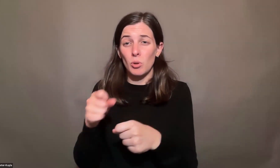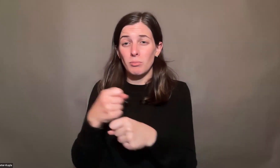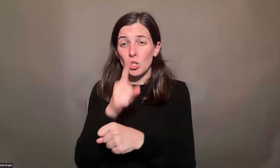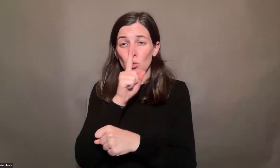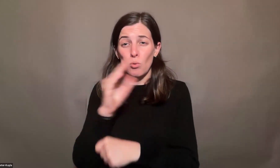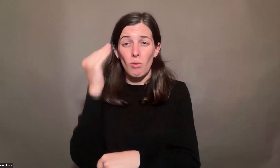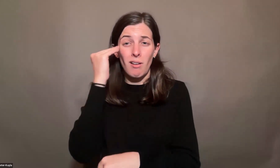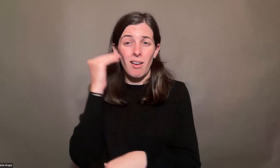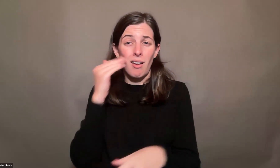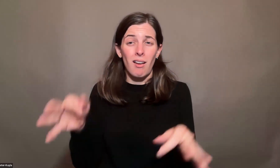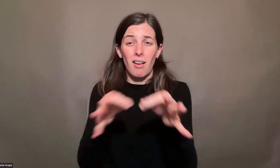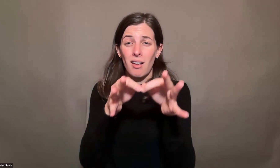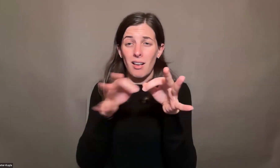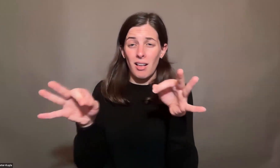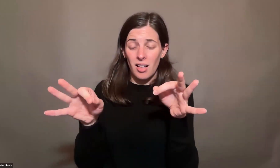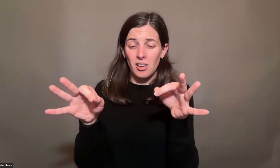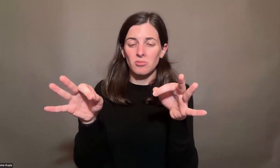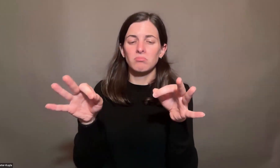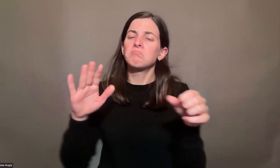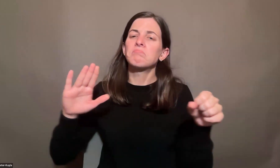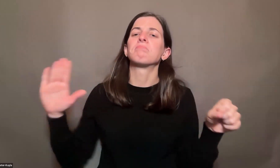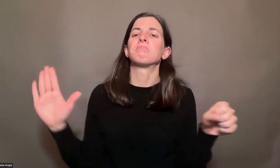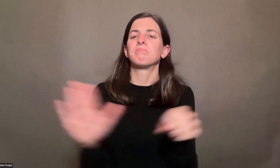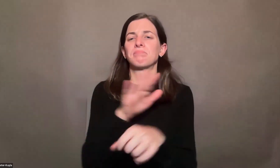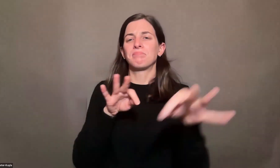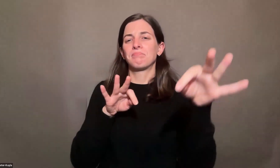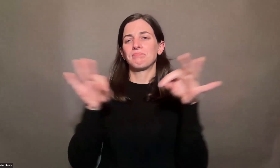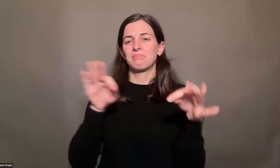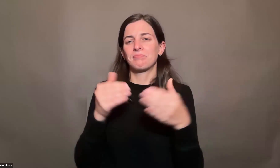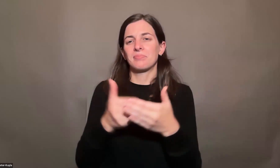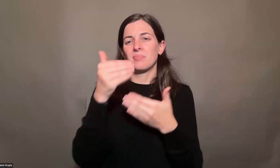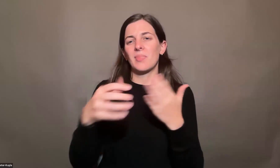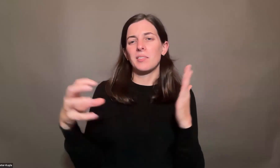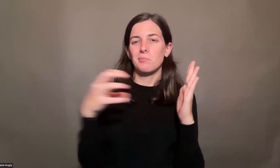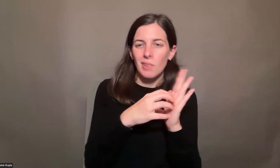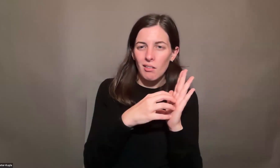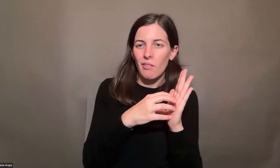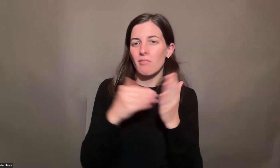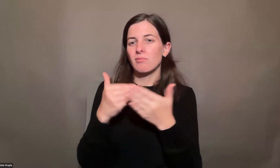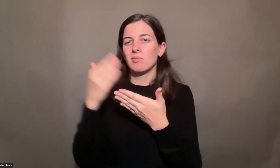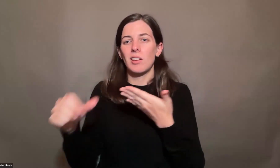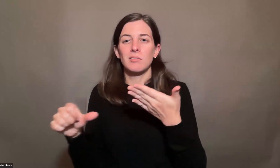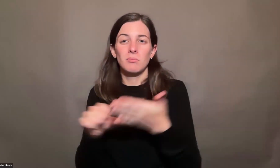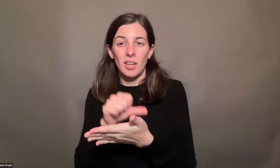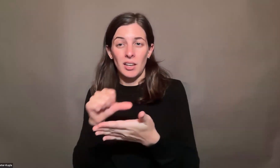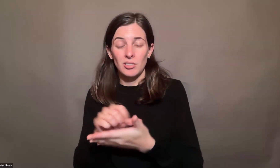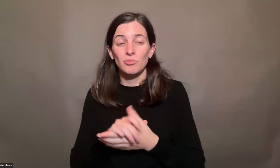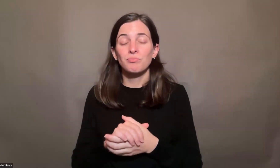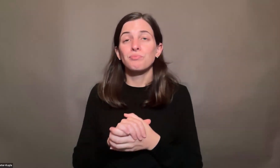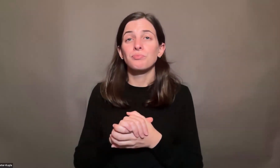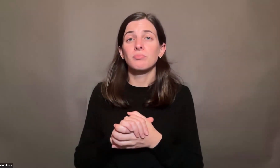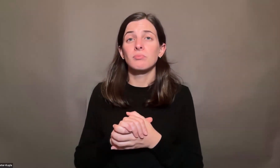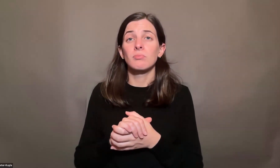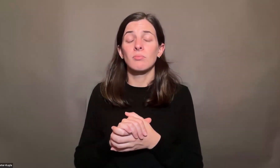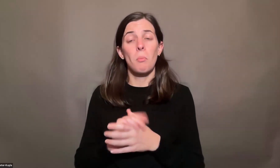the contents of that next paragraph or the page. So as I've said, screen reader users might use headings to navigate the